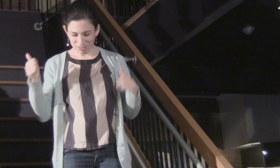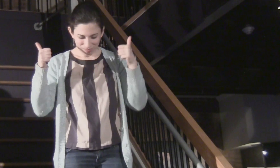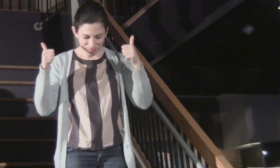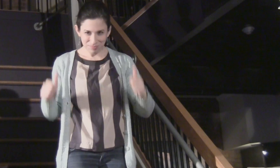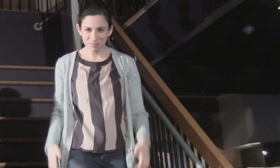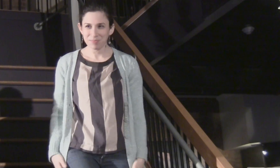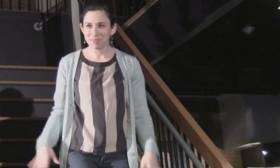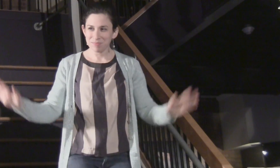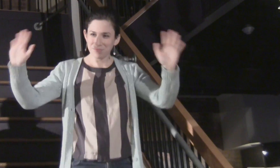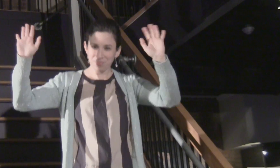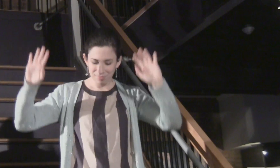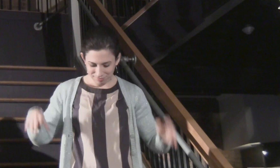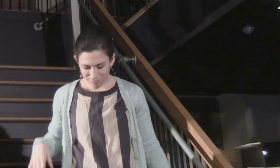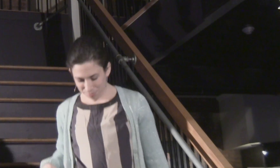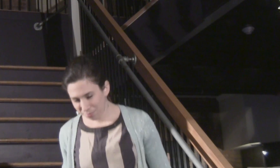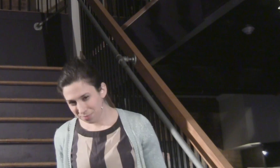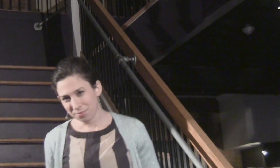That's all.